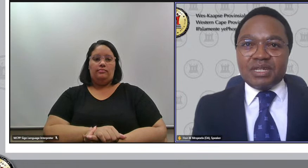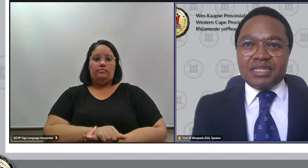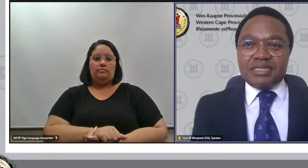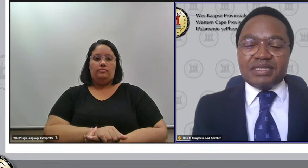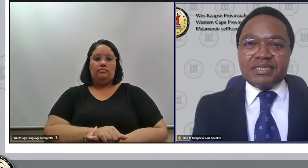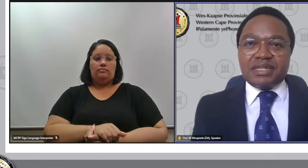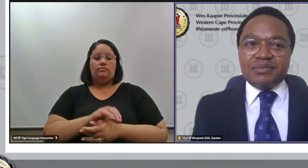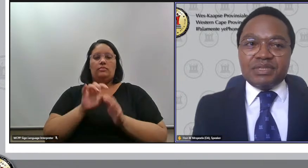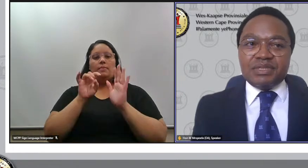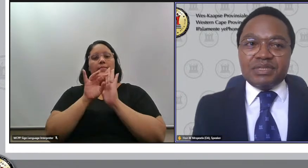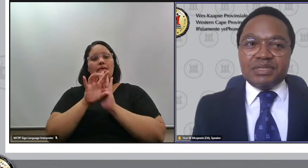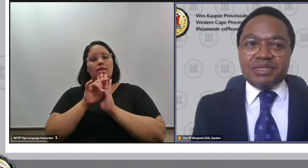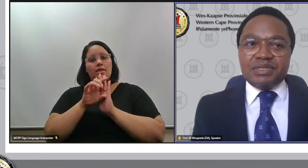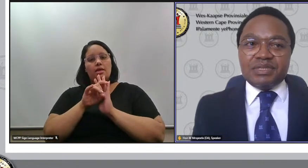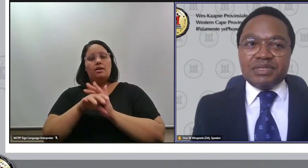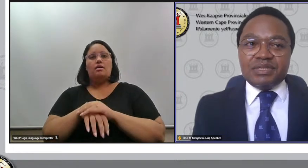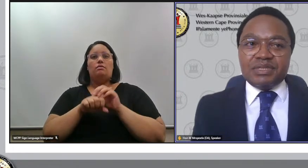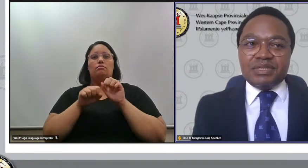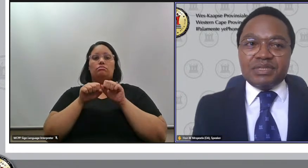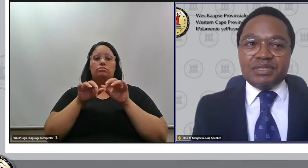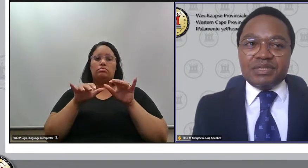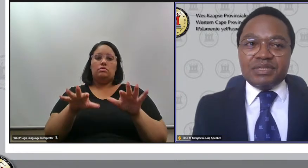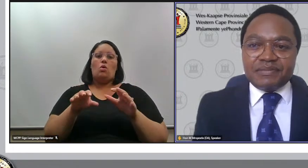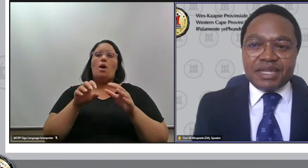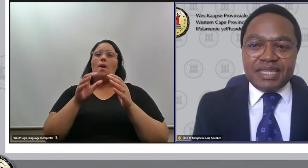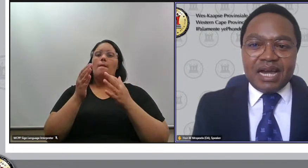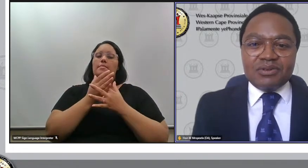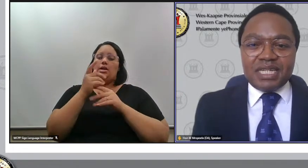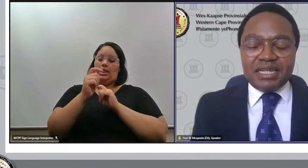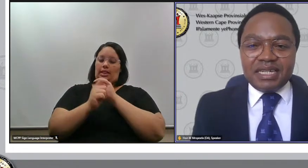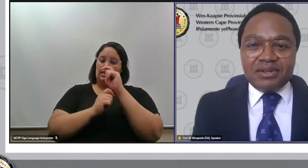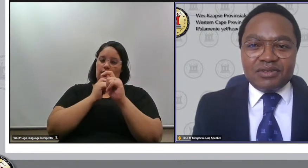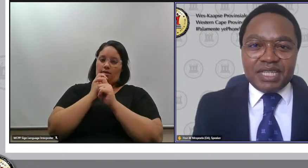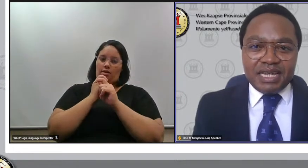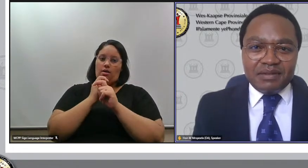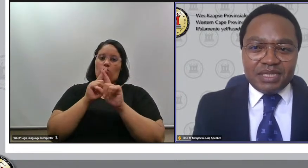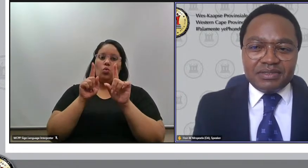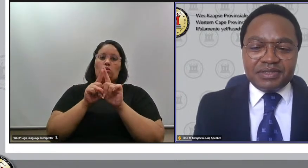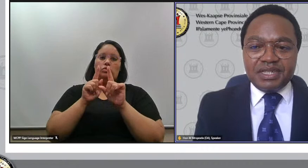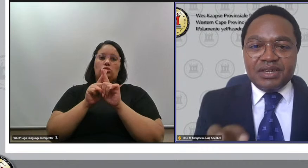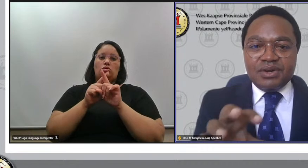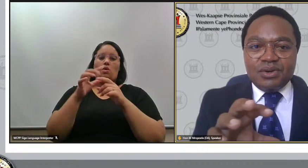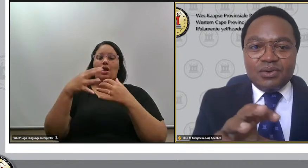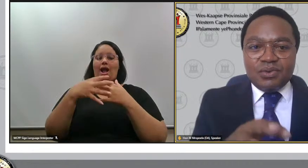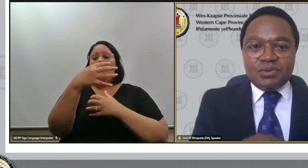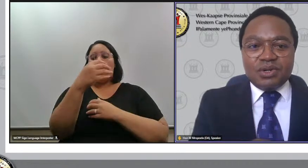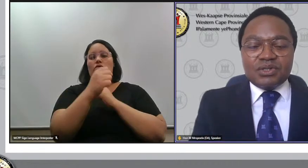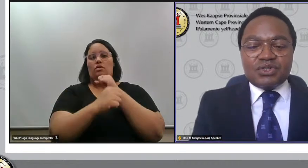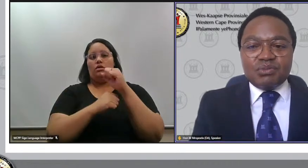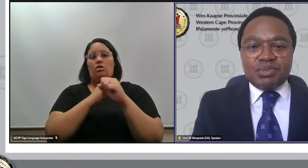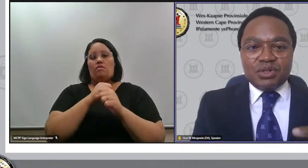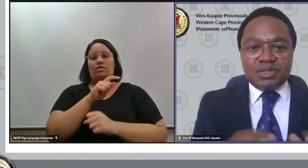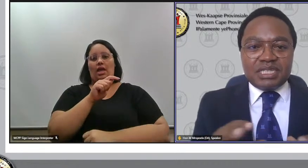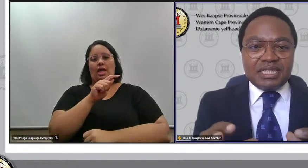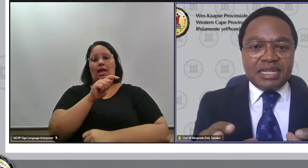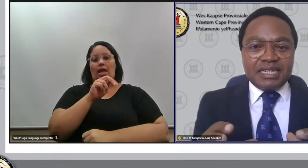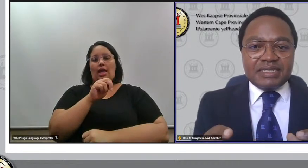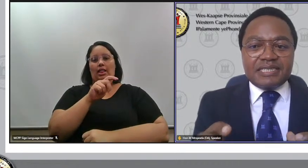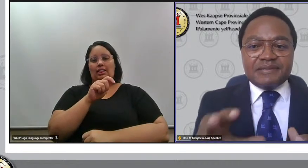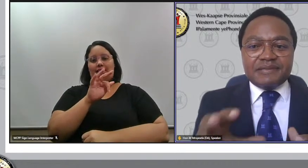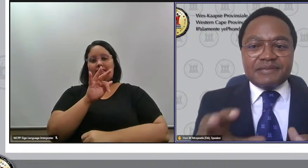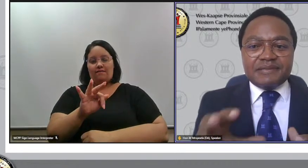mid-year as well as, I mean, in the mid-term as well as the outer year of the MTEF, we will also be